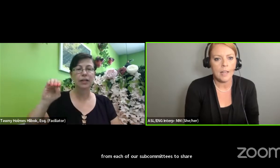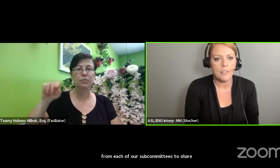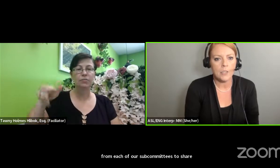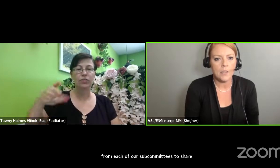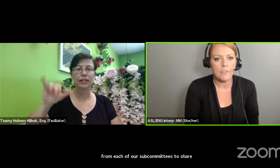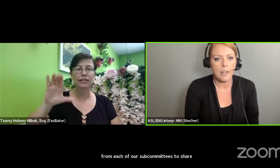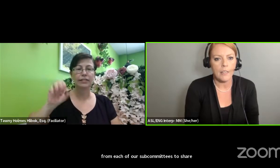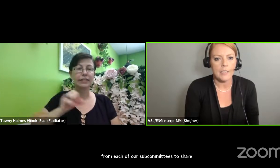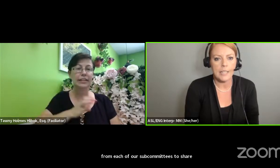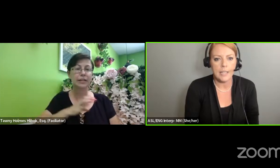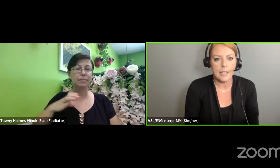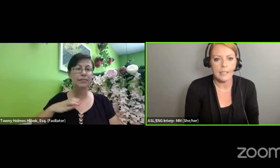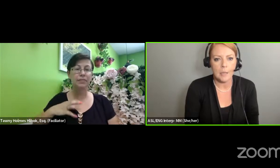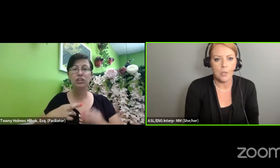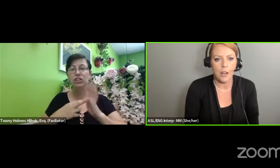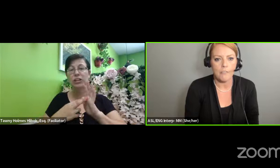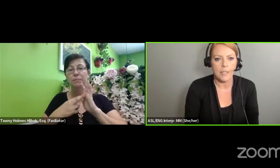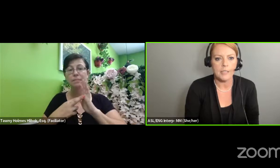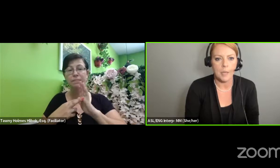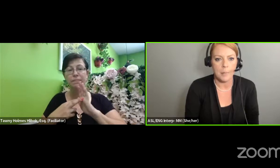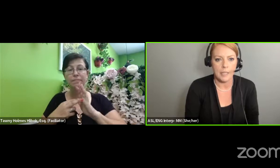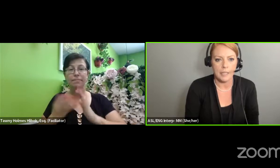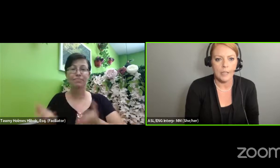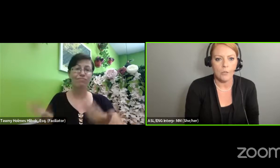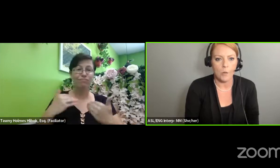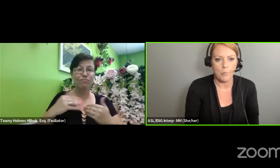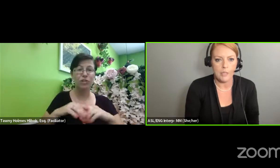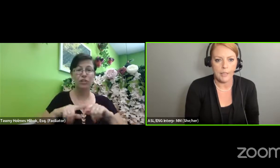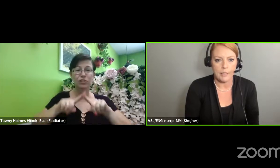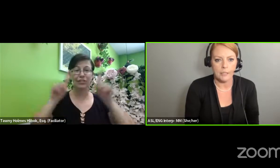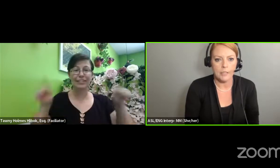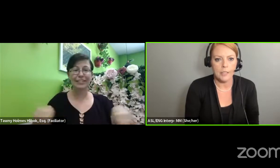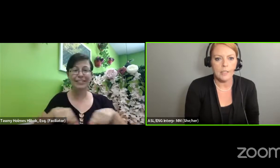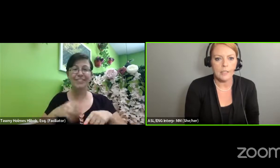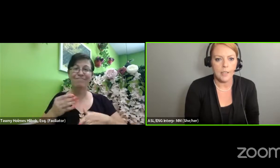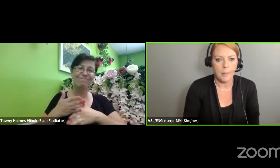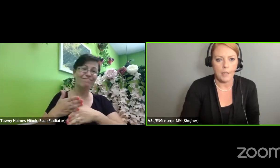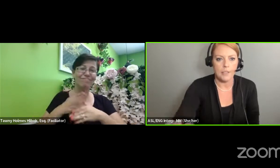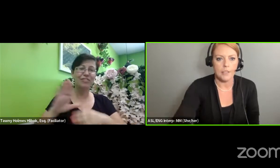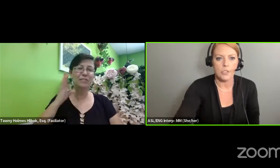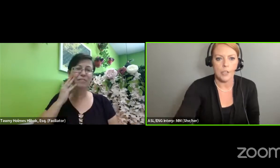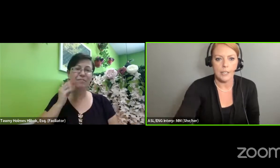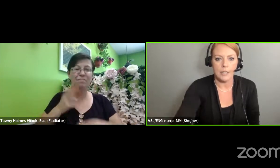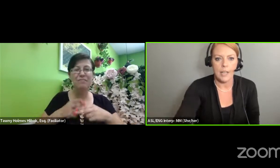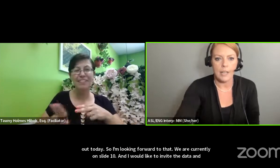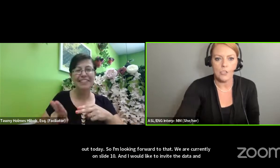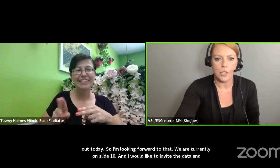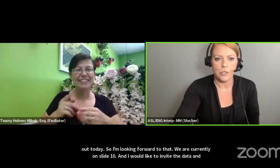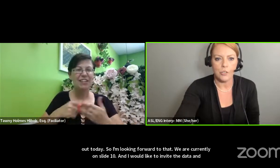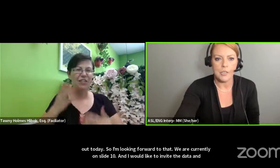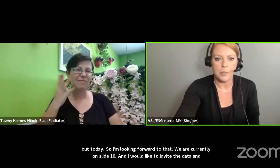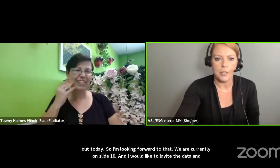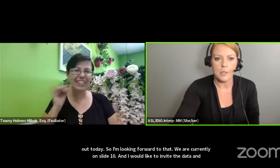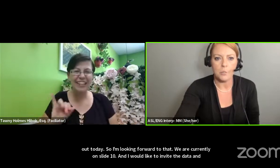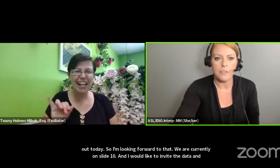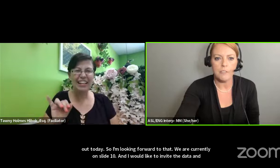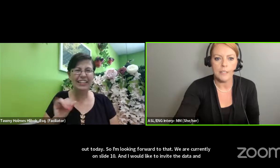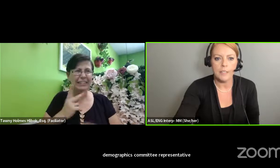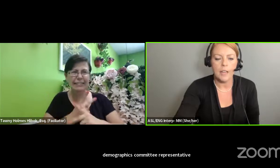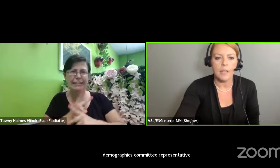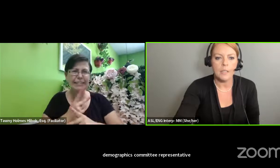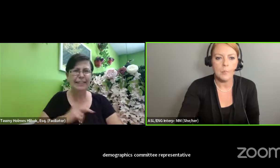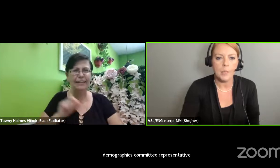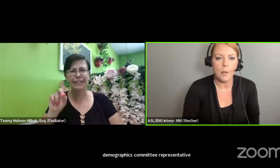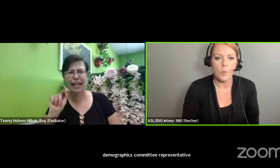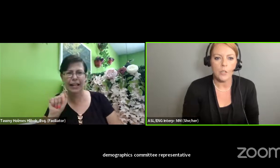And I'd like to invite the Data and Demographics Committee representative to come onto the screen and share your experience